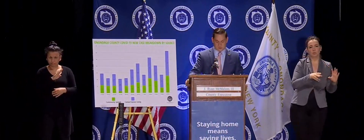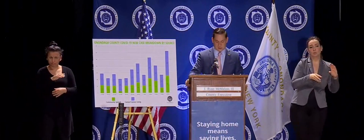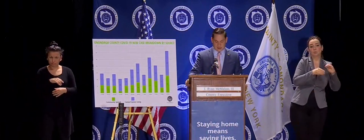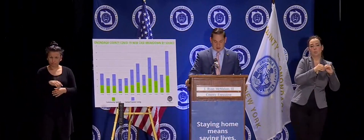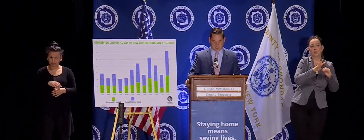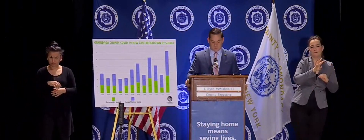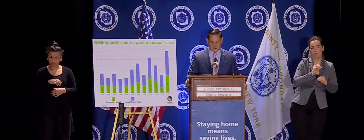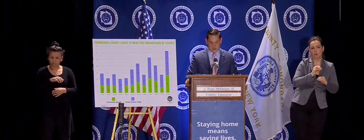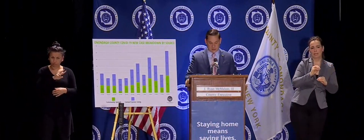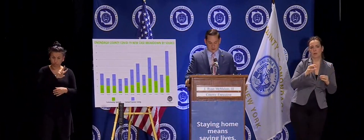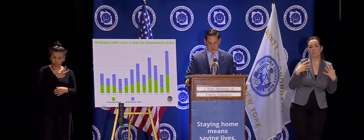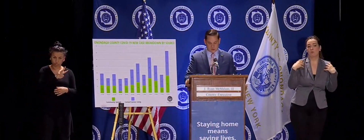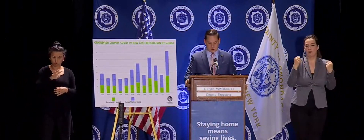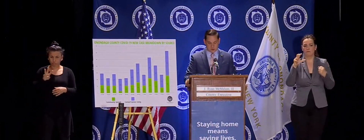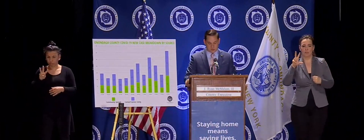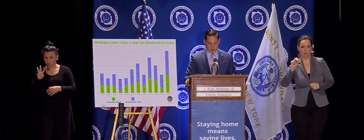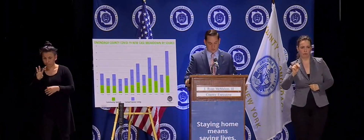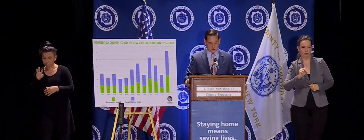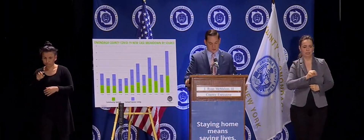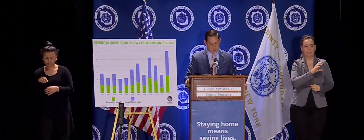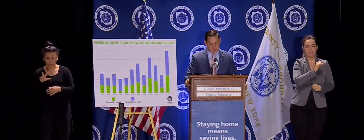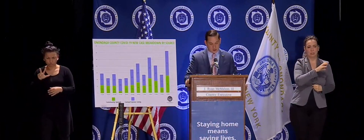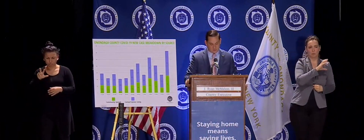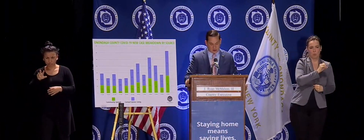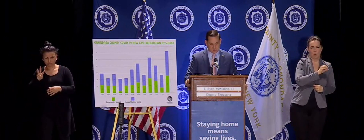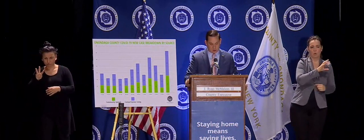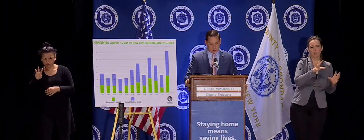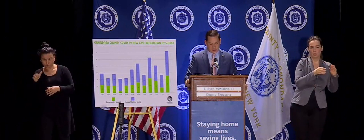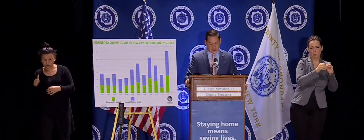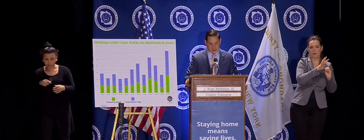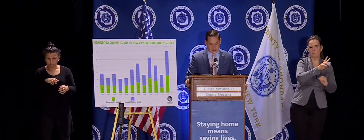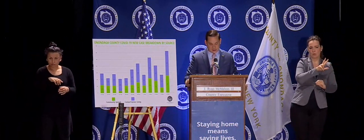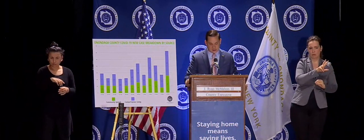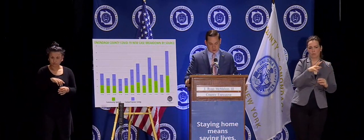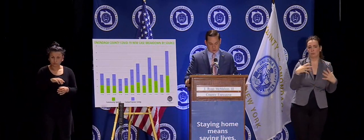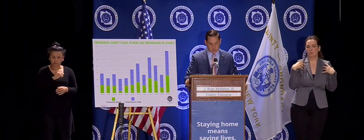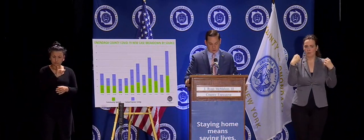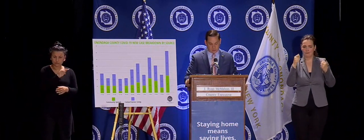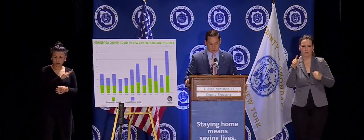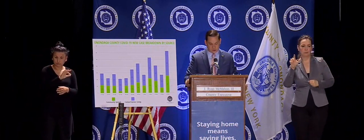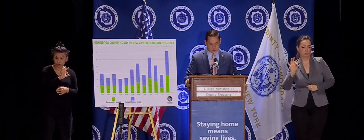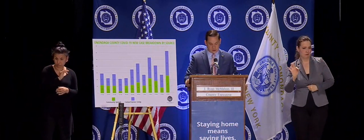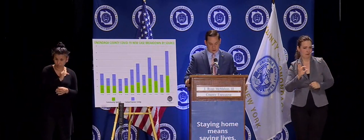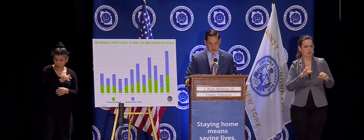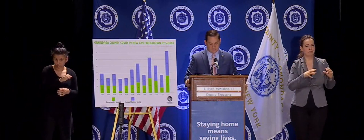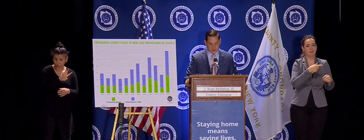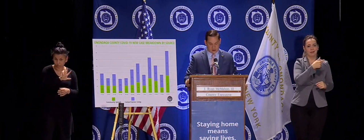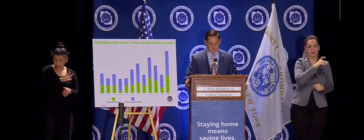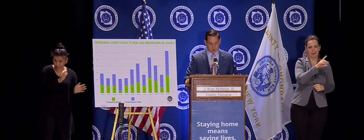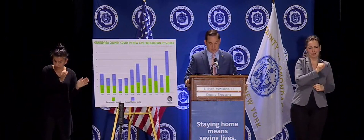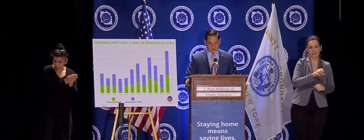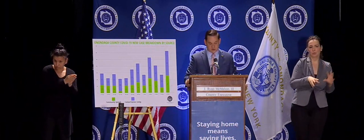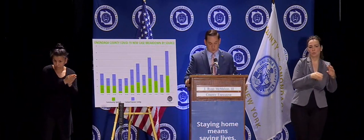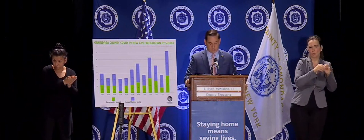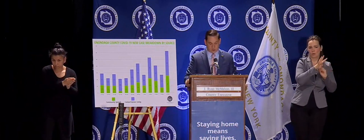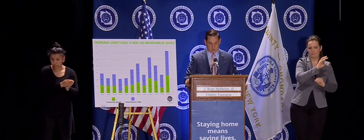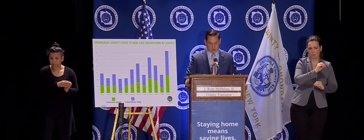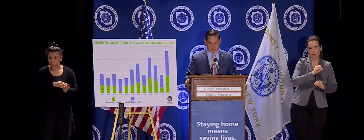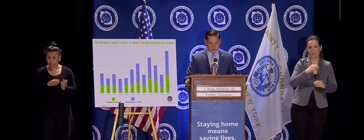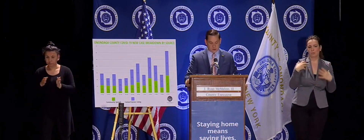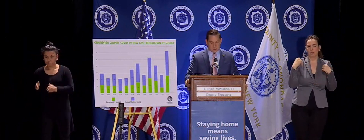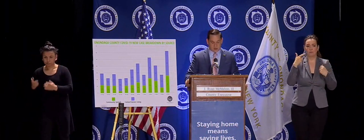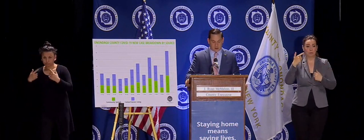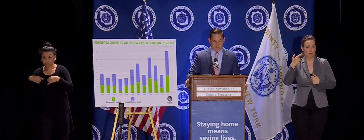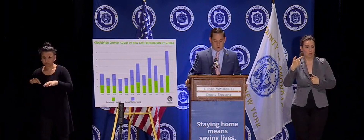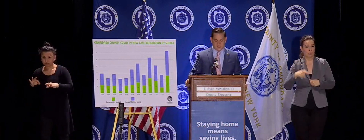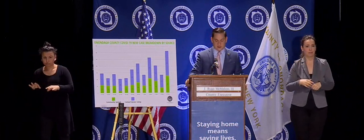recoveries. Skinny Atlas, 15 cases, 13 recoveries. Van Buren, 8 cases, 3 recoveries. Lafayette, 4 cases, 3